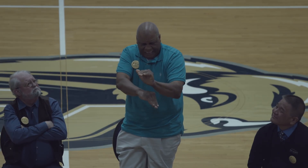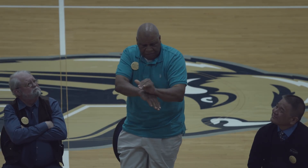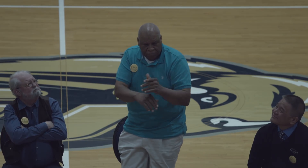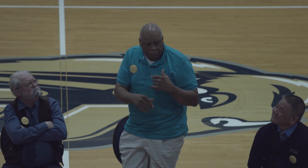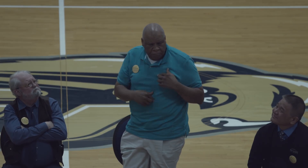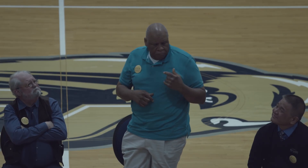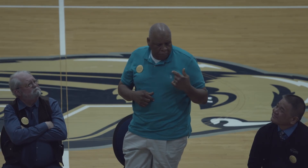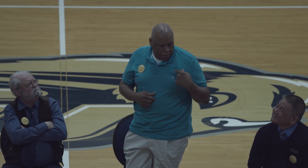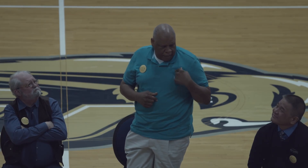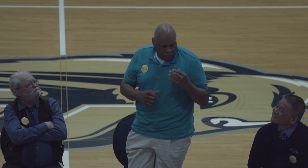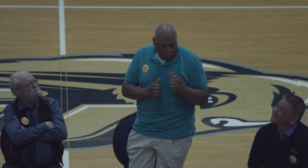underway.